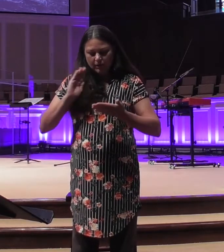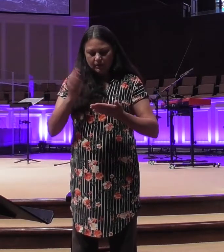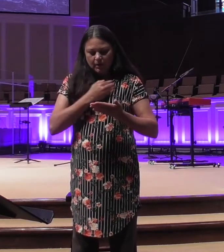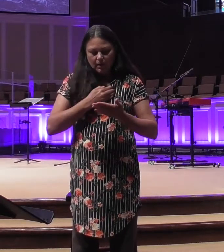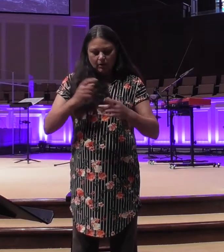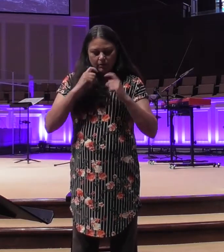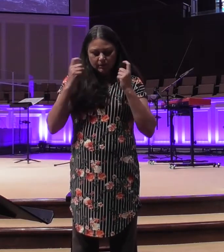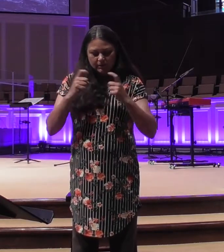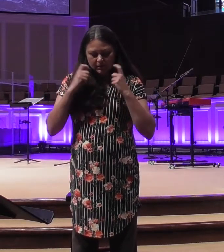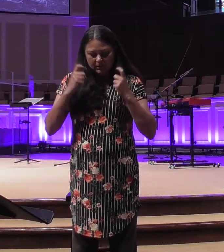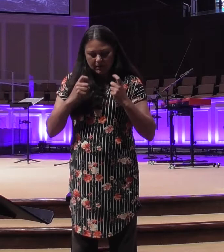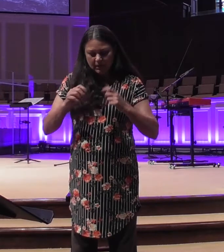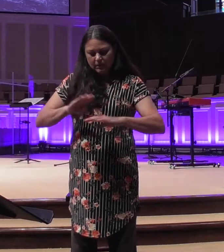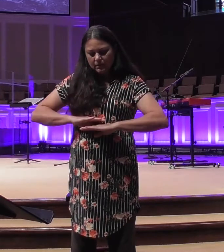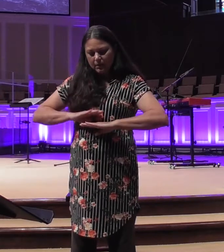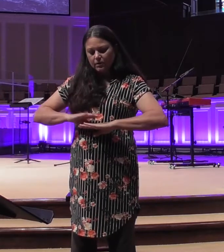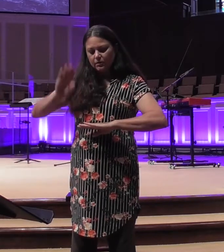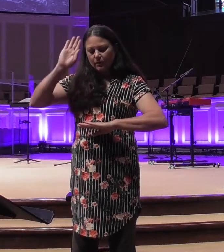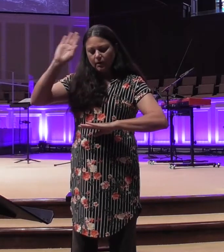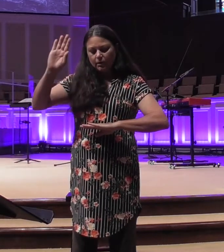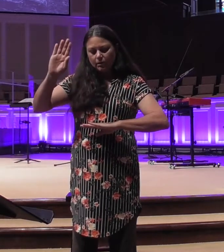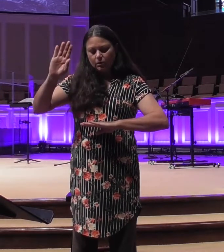sufficient